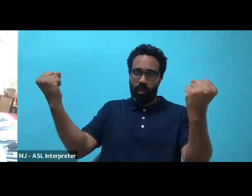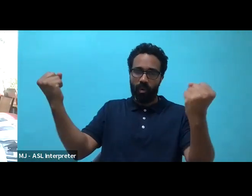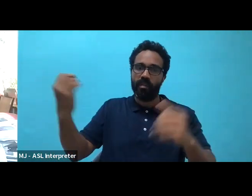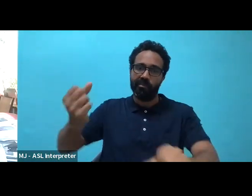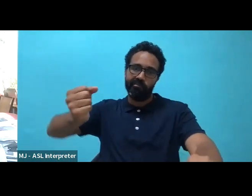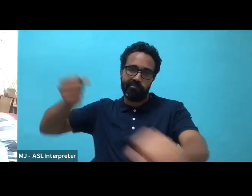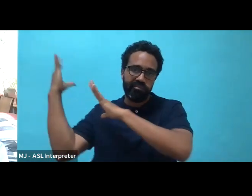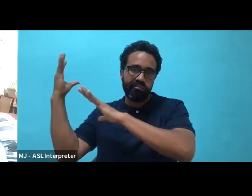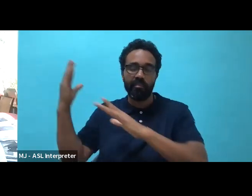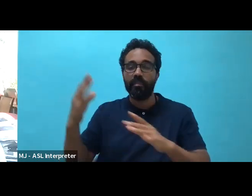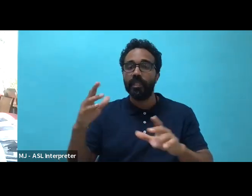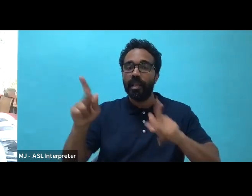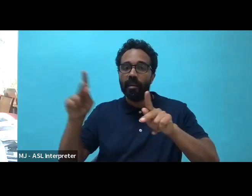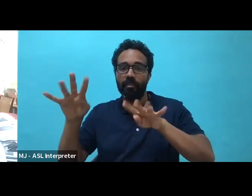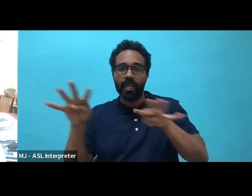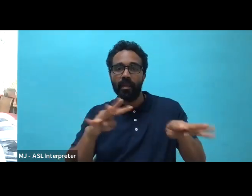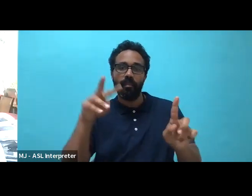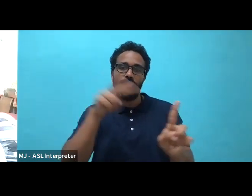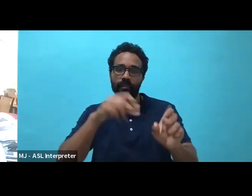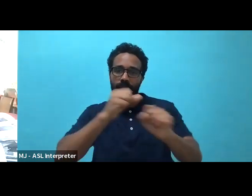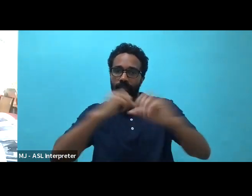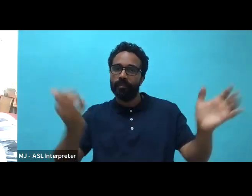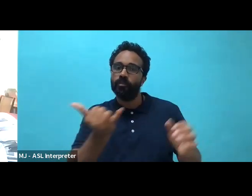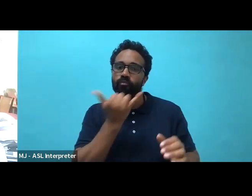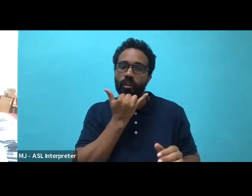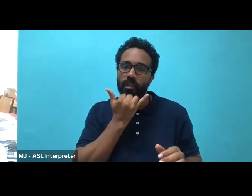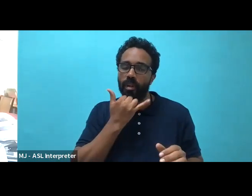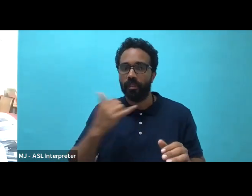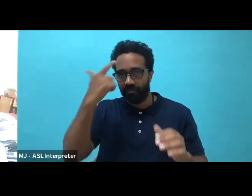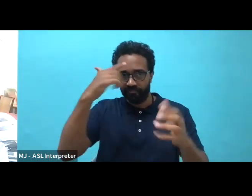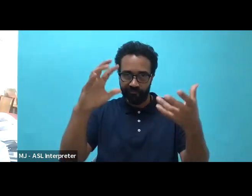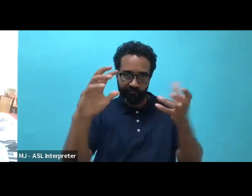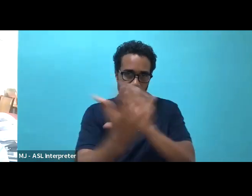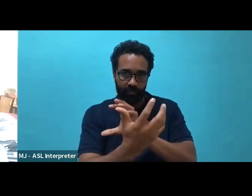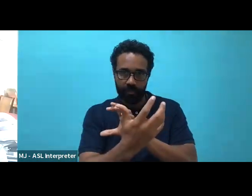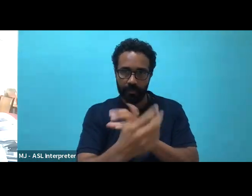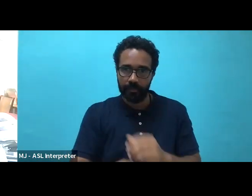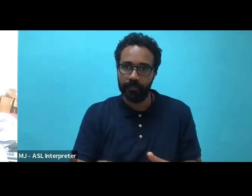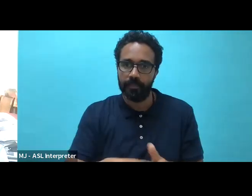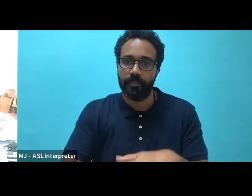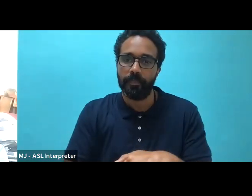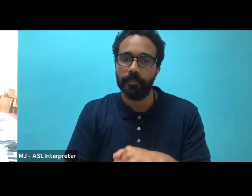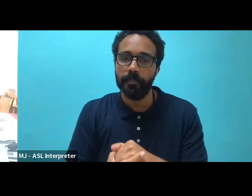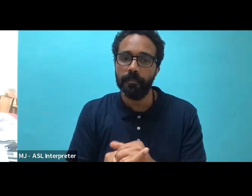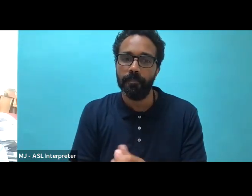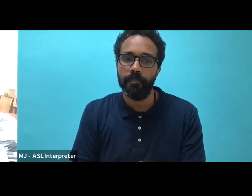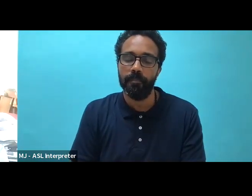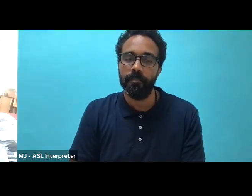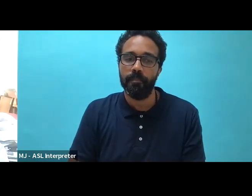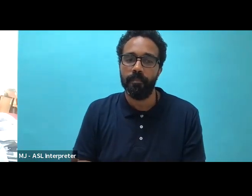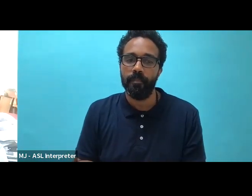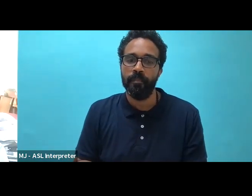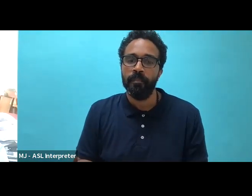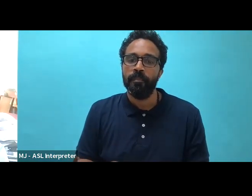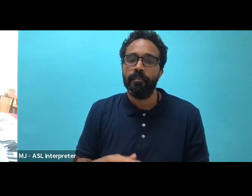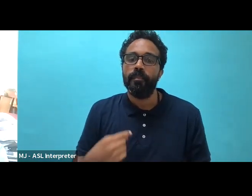public perception, and it was pursuing issues such as lifts on buses or seeking attendant programs.